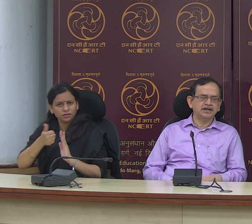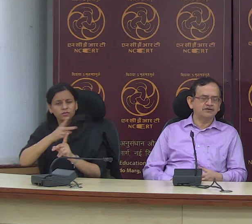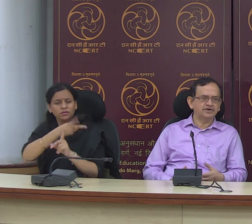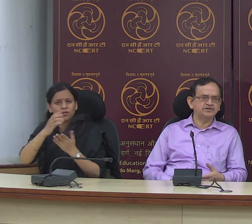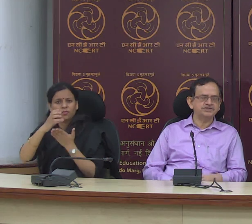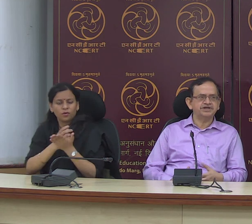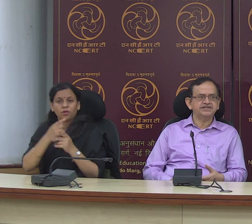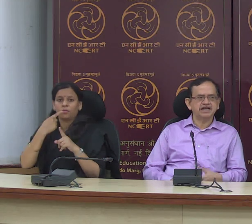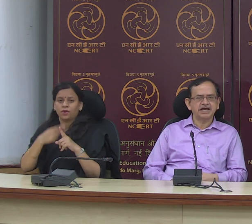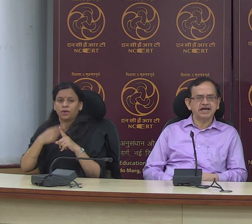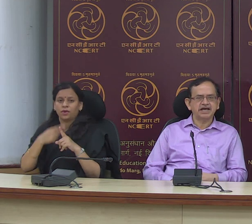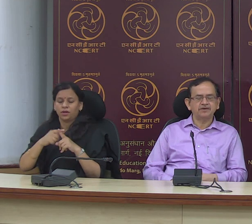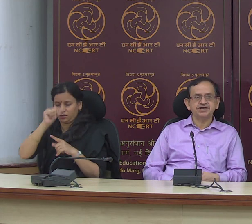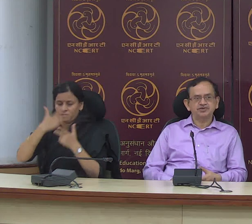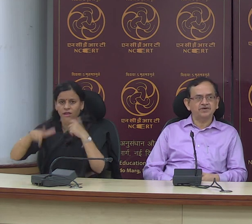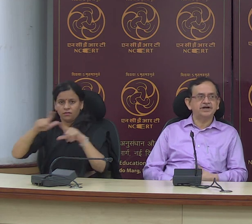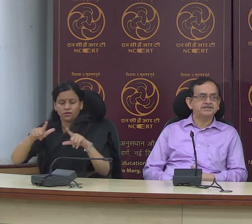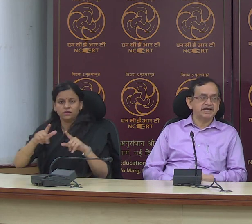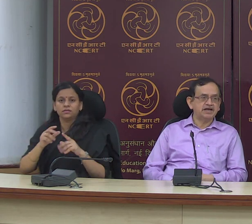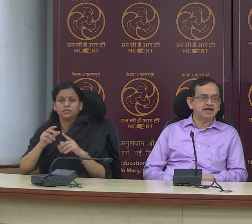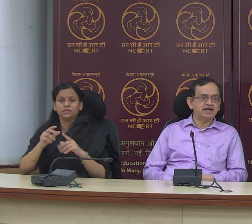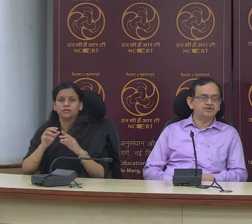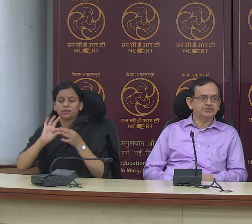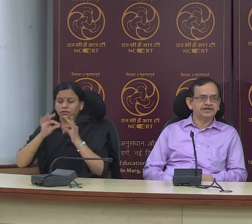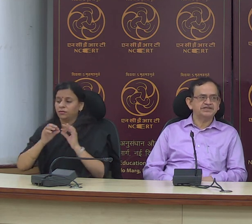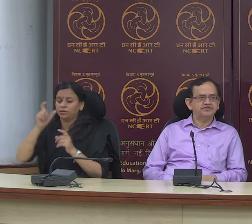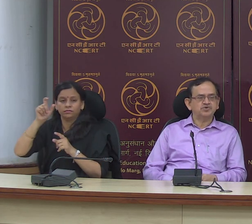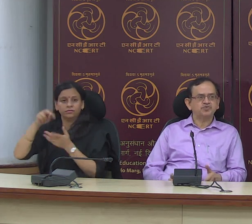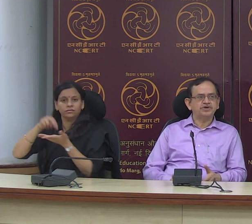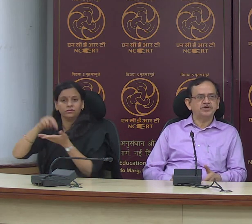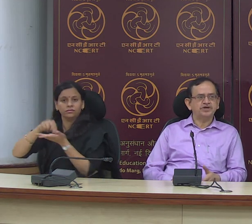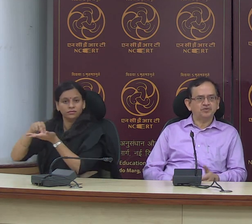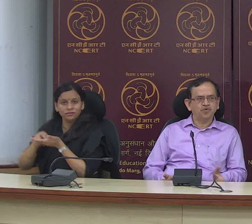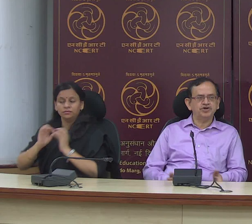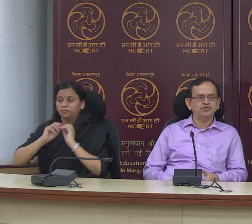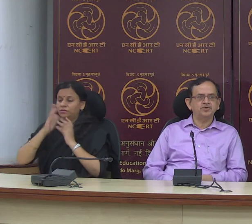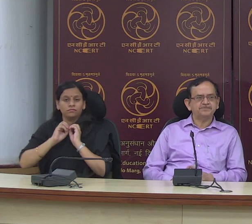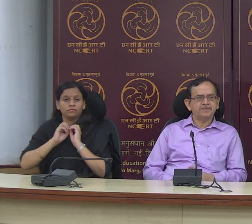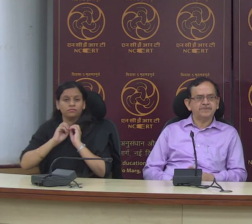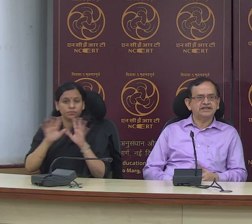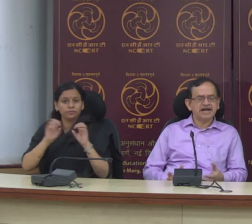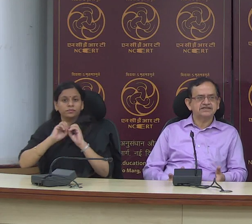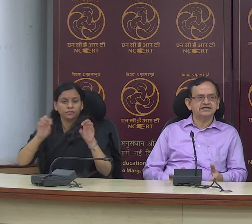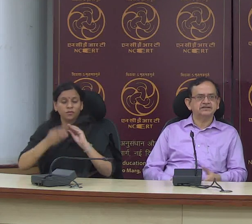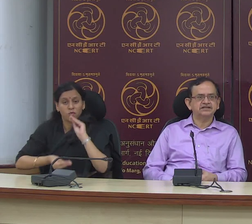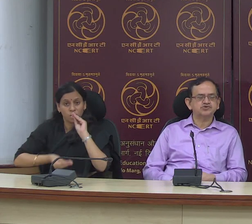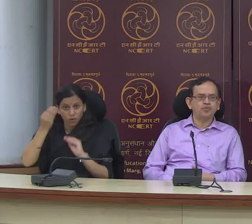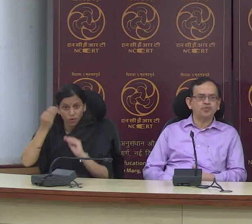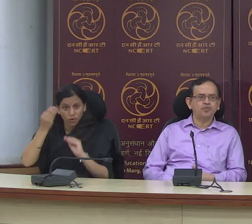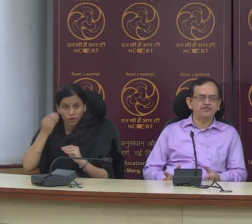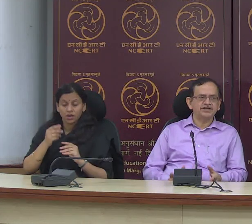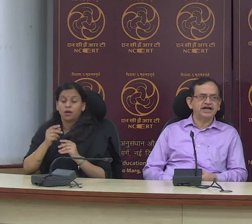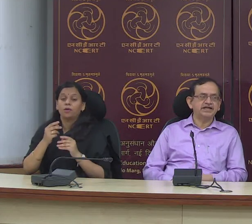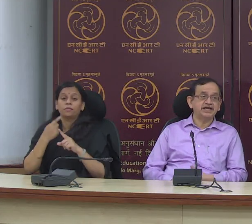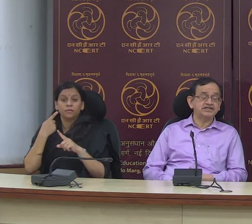and converting those into Indian Sign Language through our sign language interpreters. We want to expand that the scope